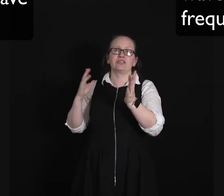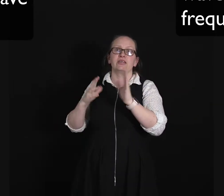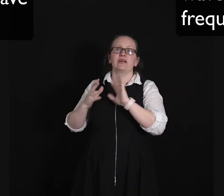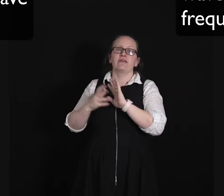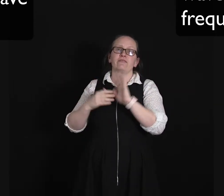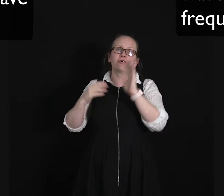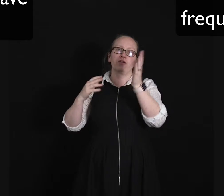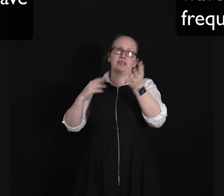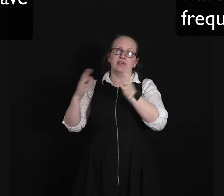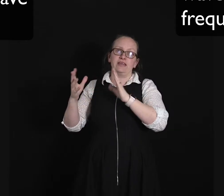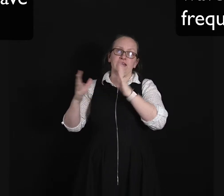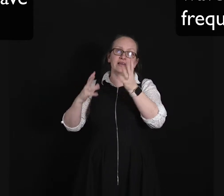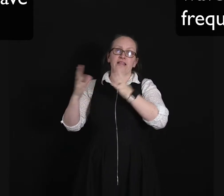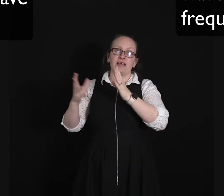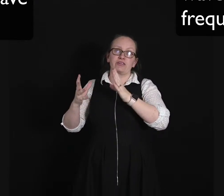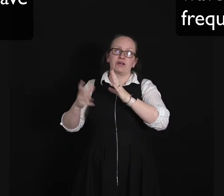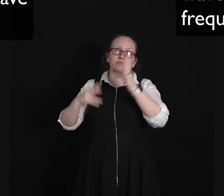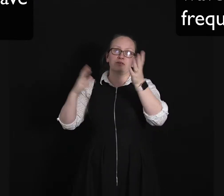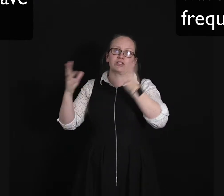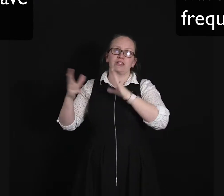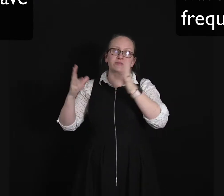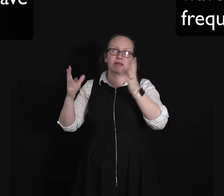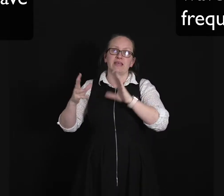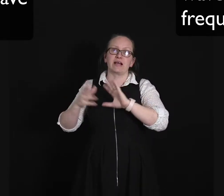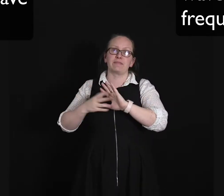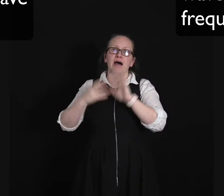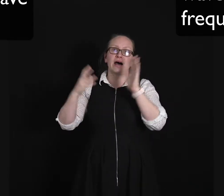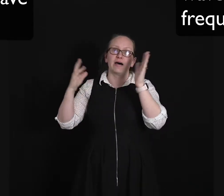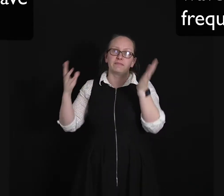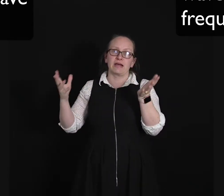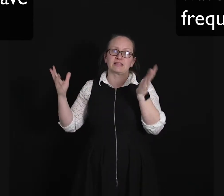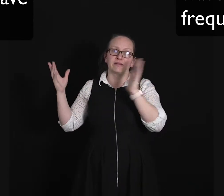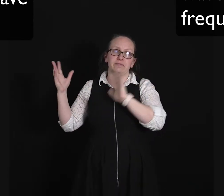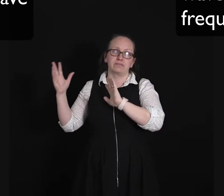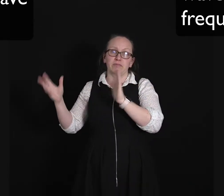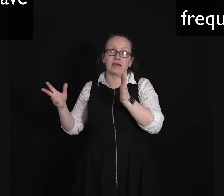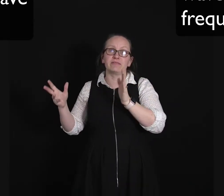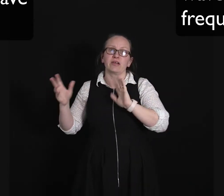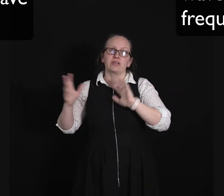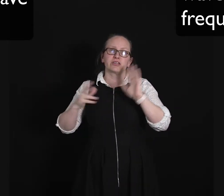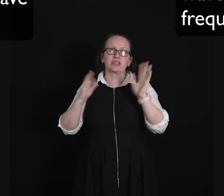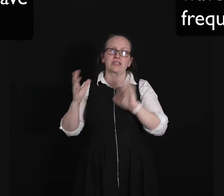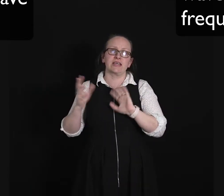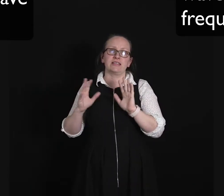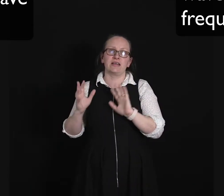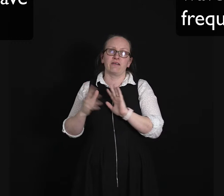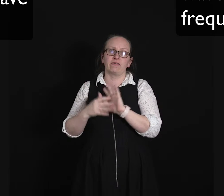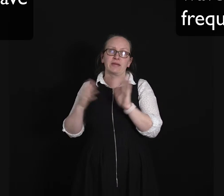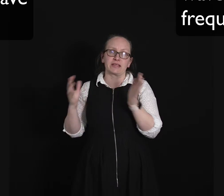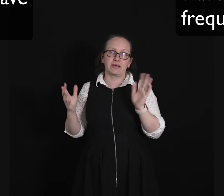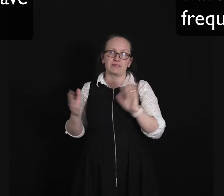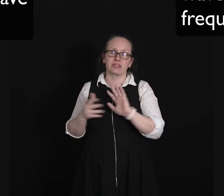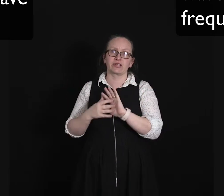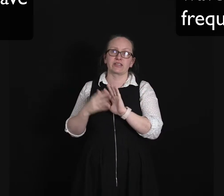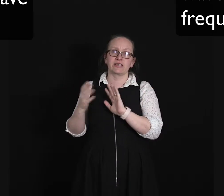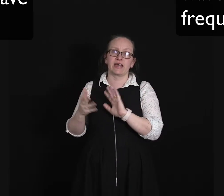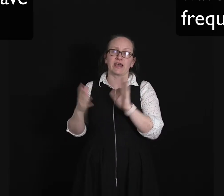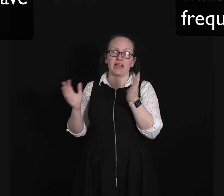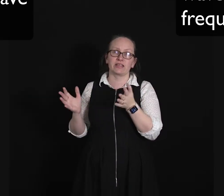energy for the electron, which is making up our matter wave. So it's just easier for matter waves to consider